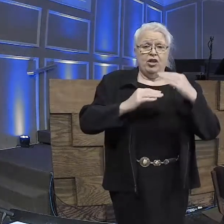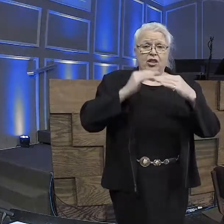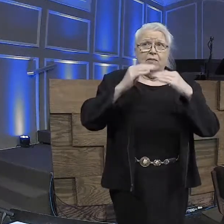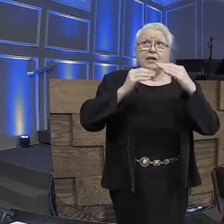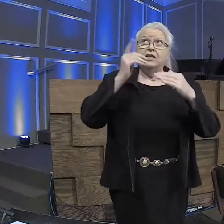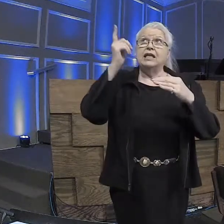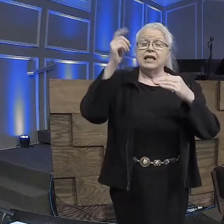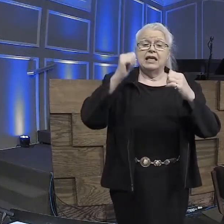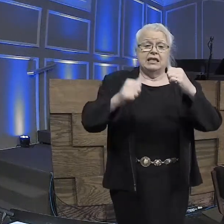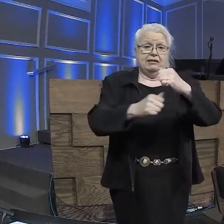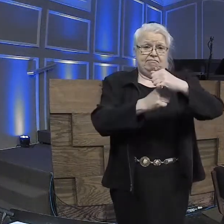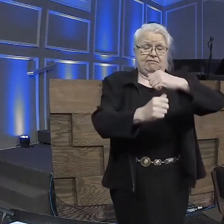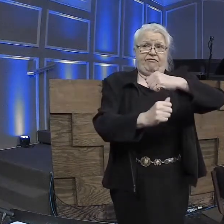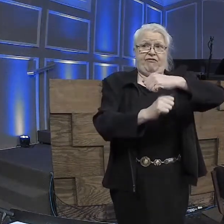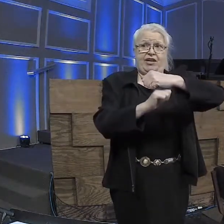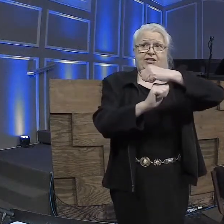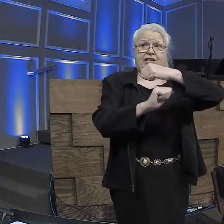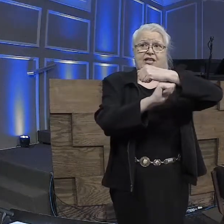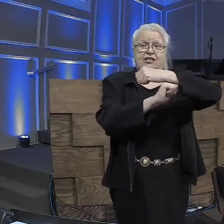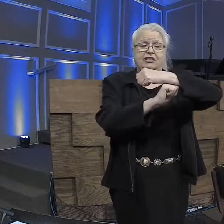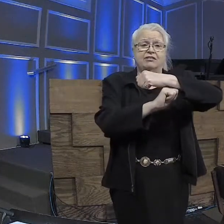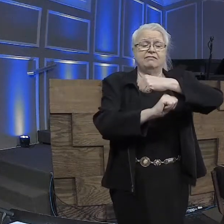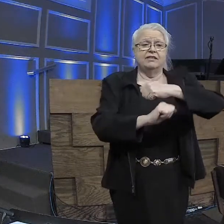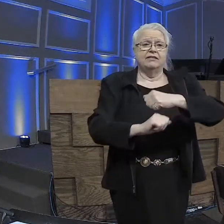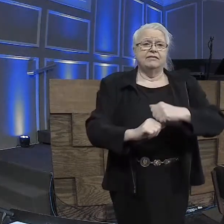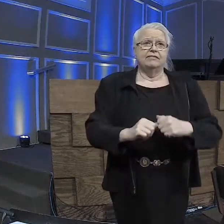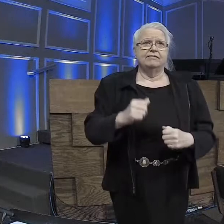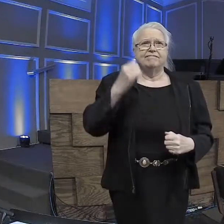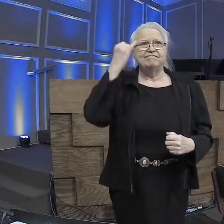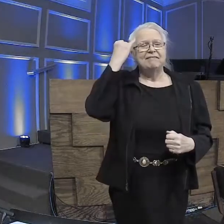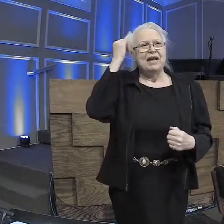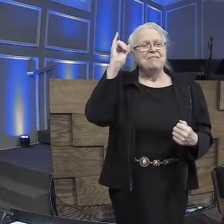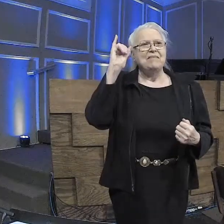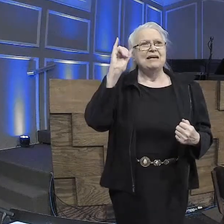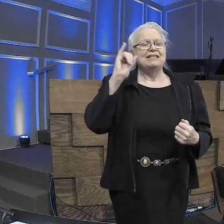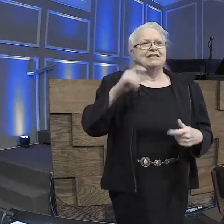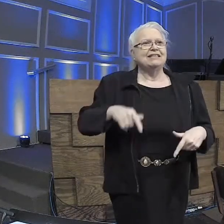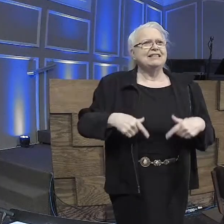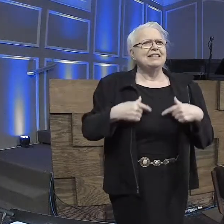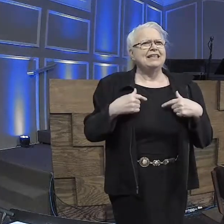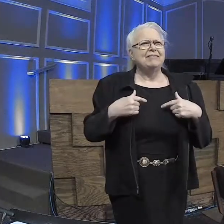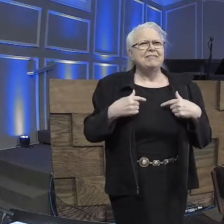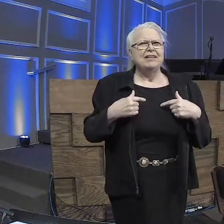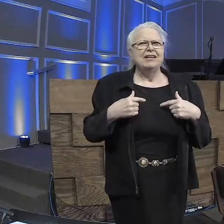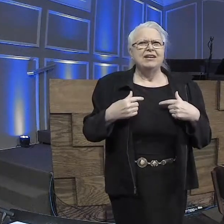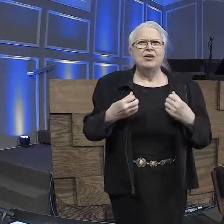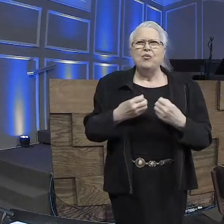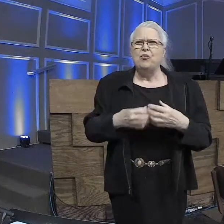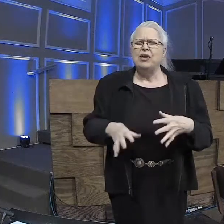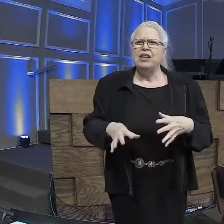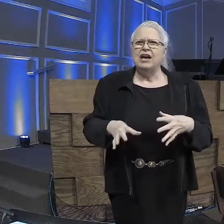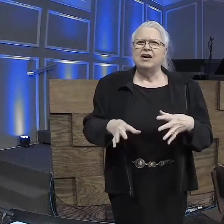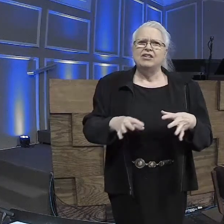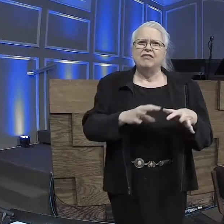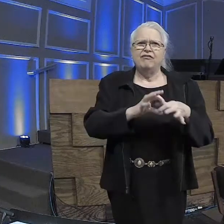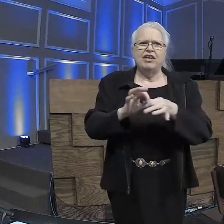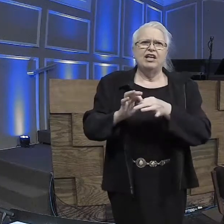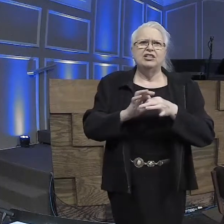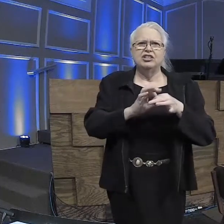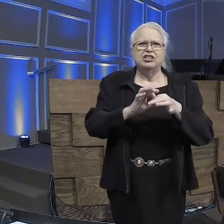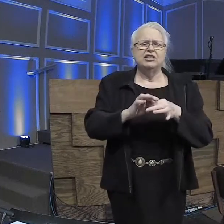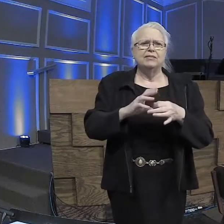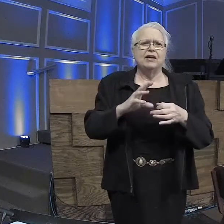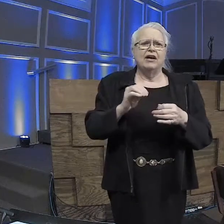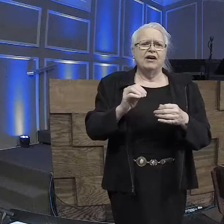can't imagine living my life without the fellowship of the local church. I can't imagine living my life without